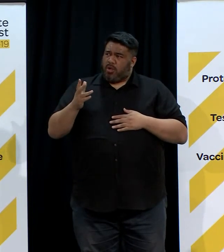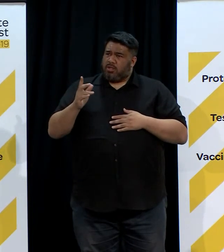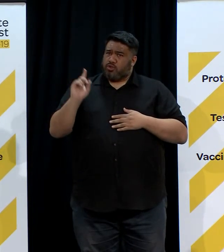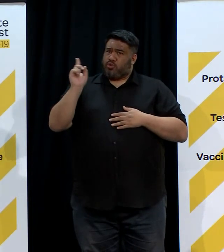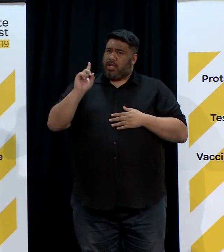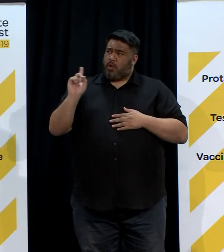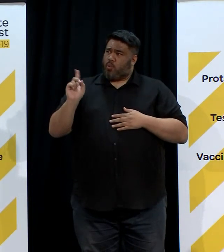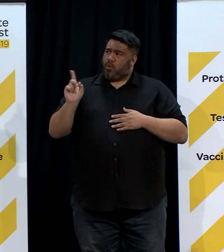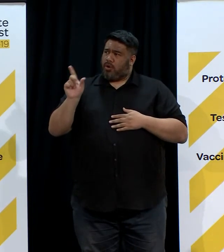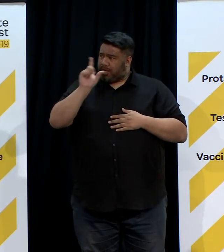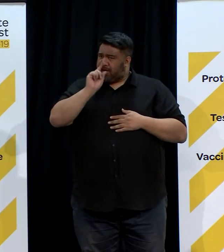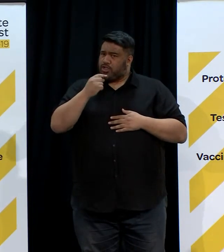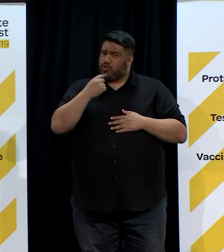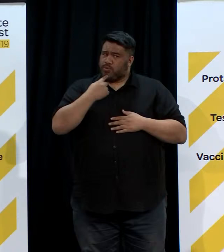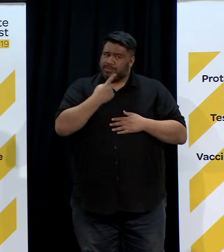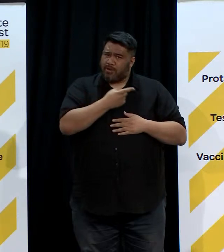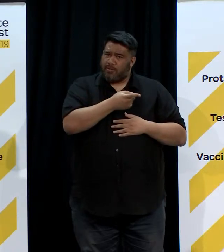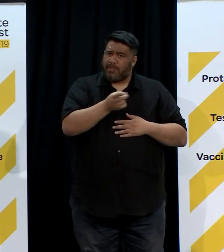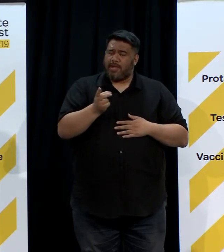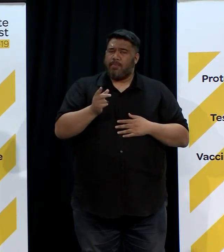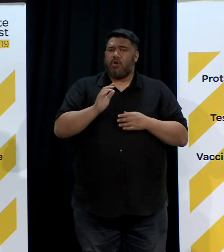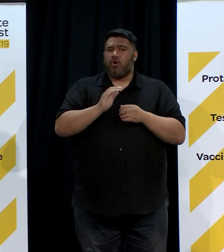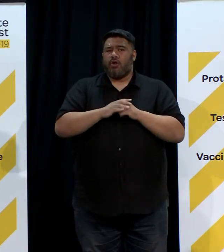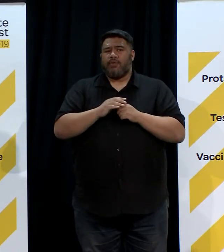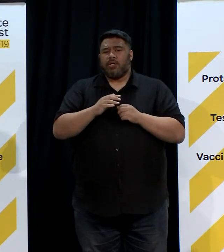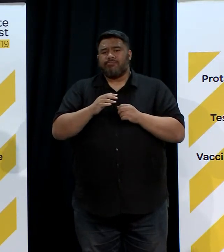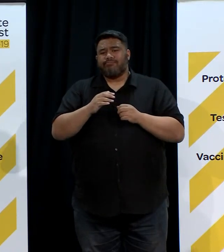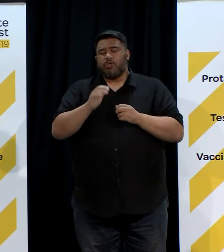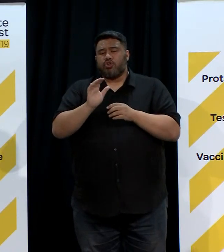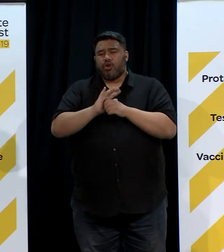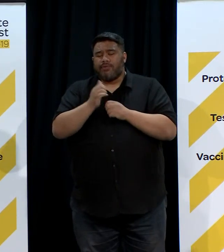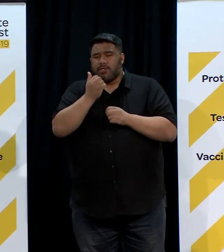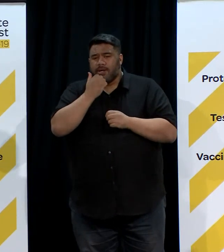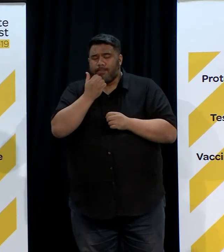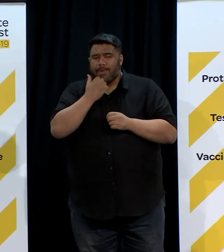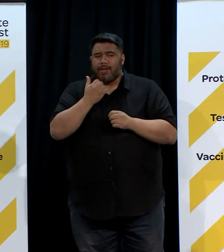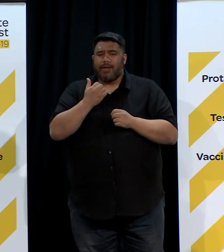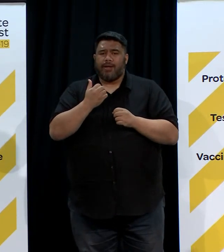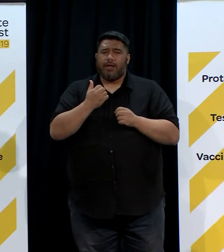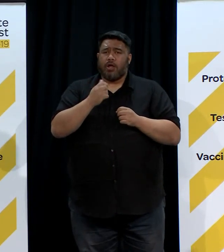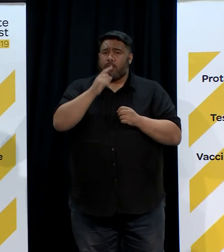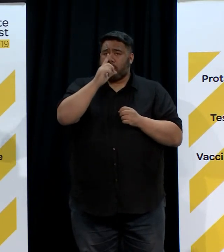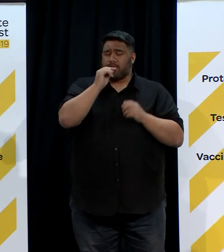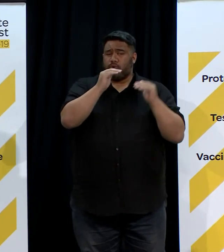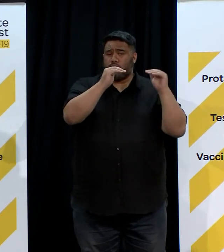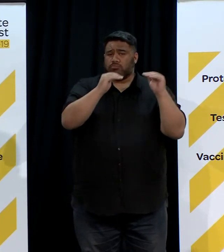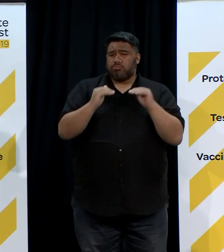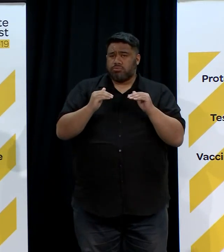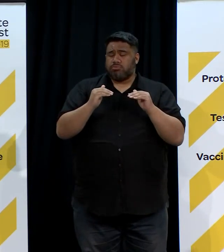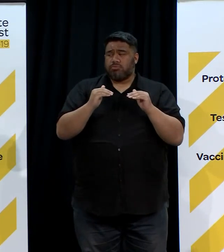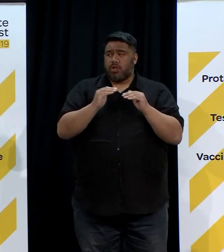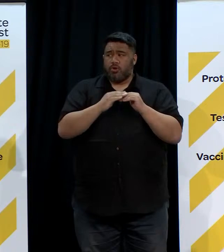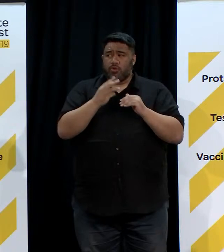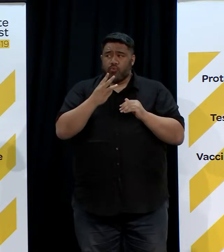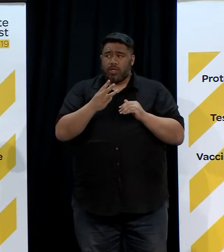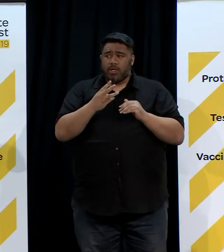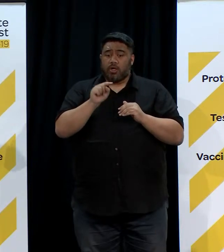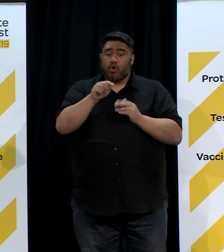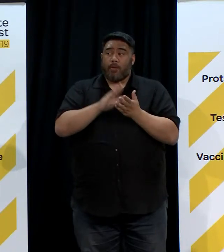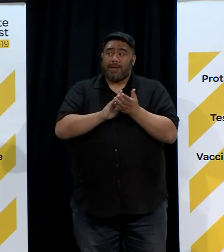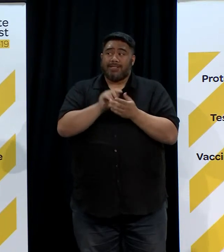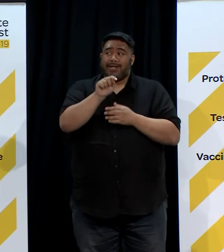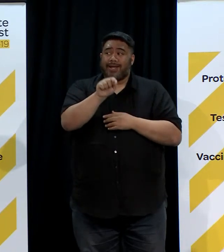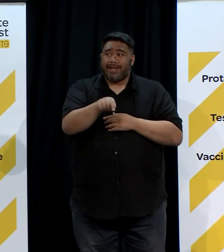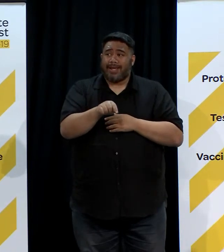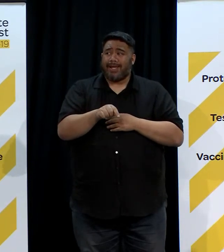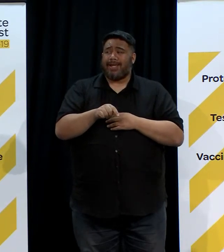with the numbers decreasing, and how likely there'll be a level change on Monday? What are some of the key things you'll be looking at, and